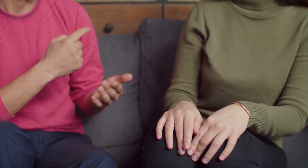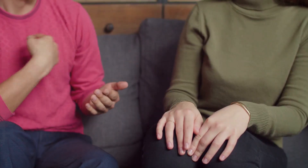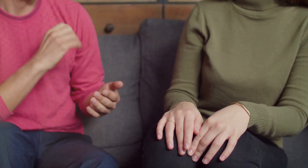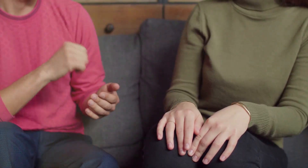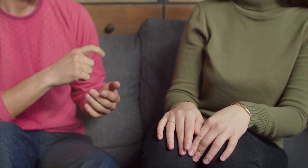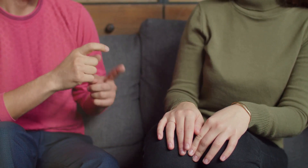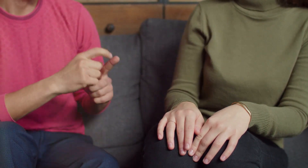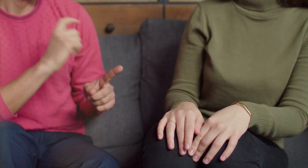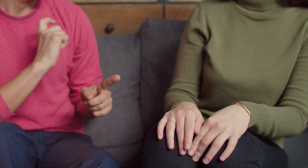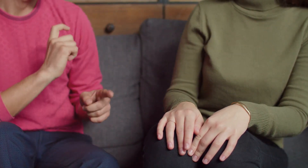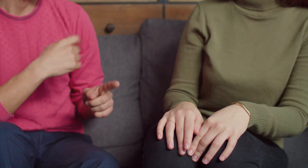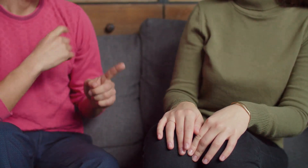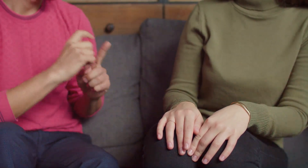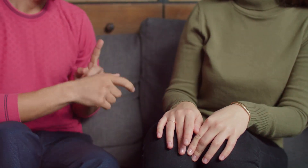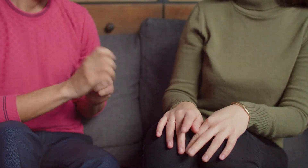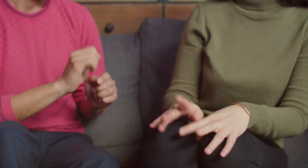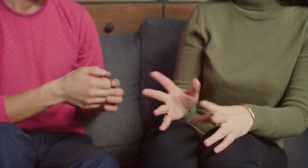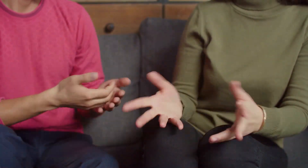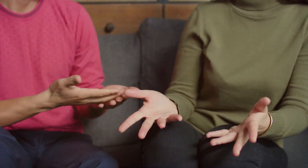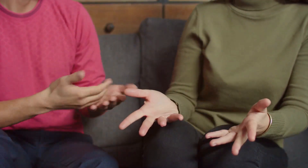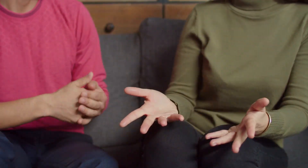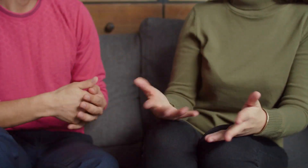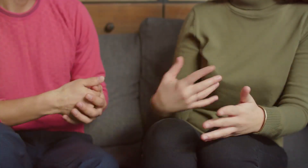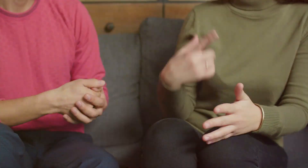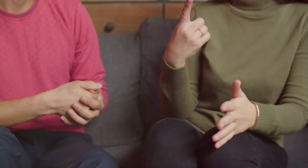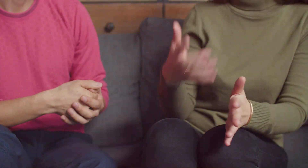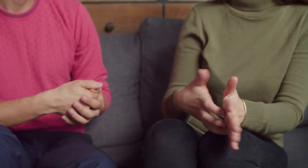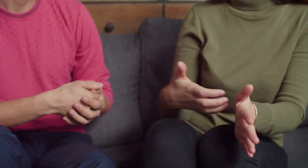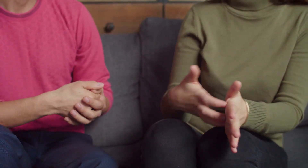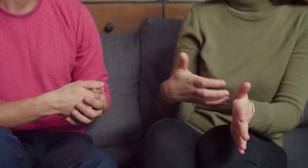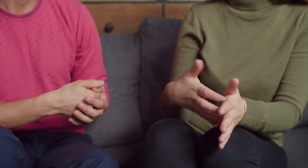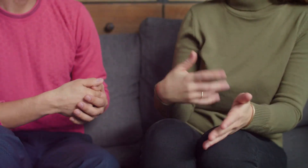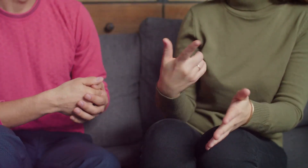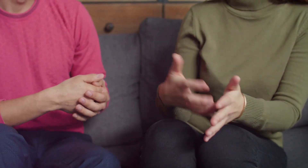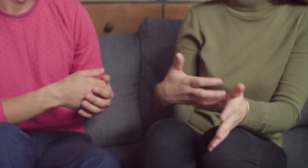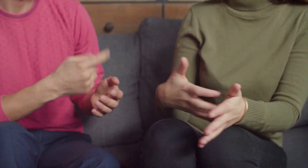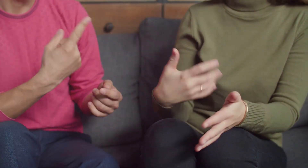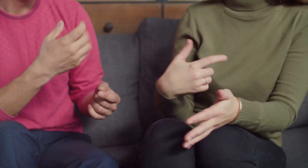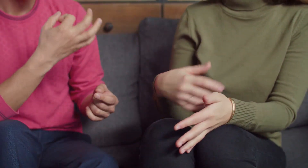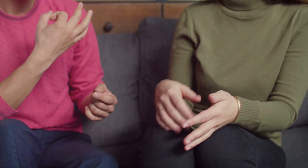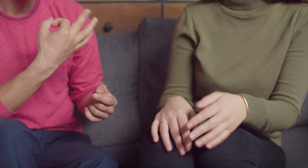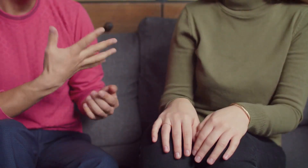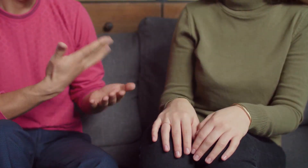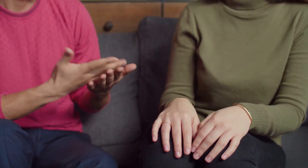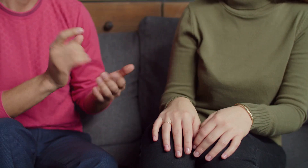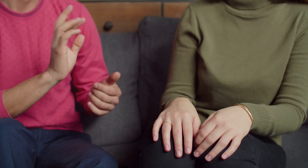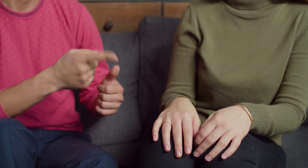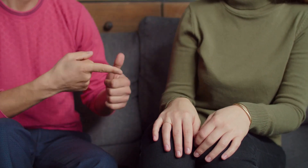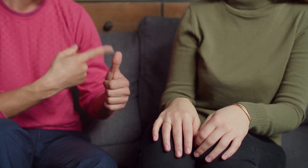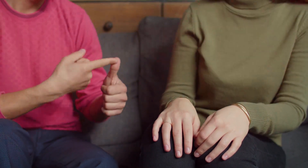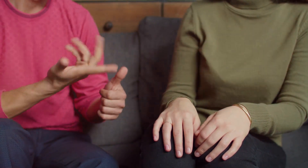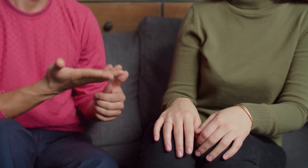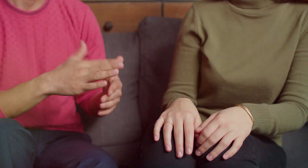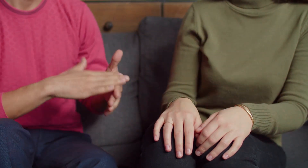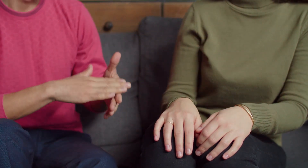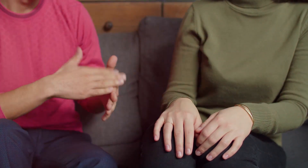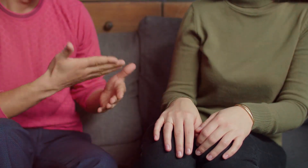culture is no exception. At its core, Deaf culture is a celebration of diversity and resilience, and it is characterized by several